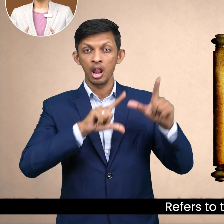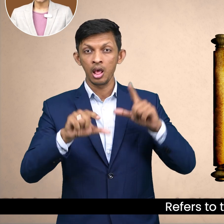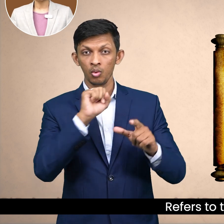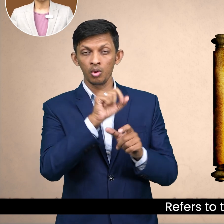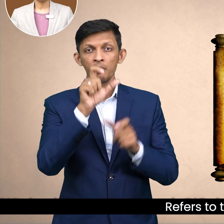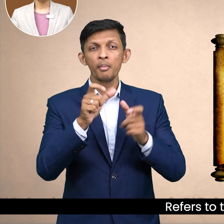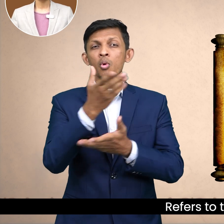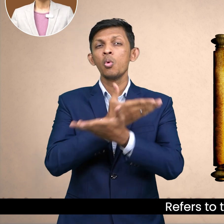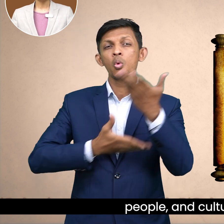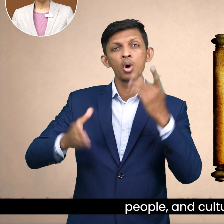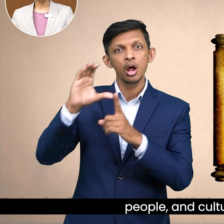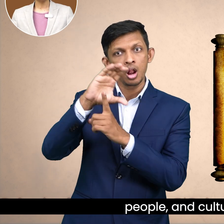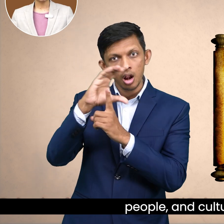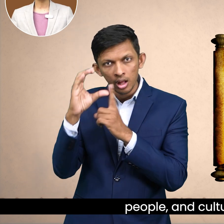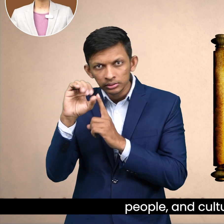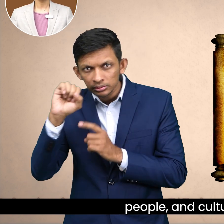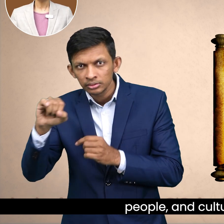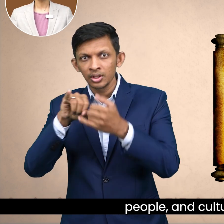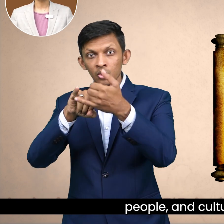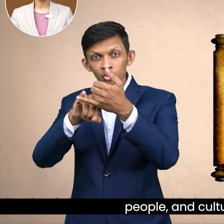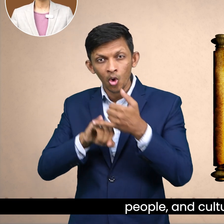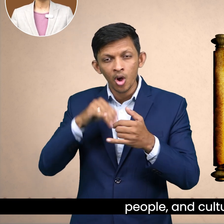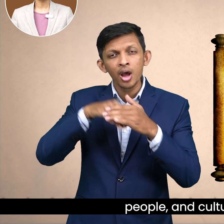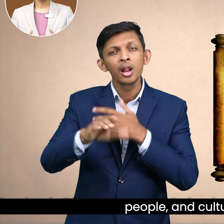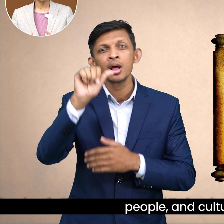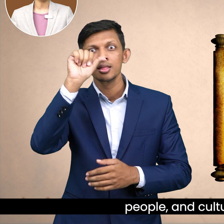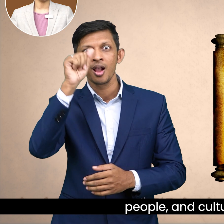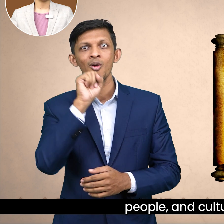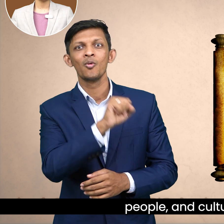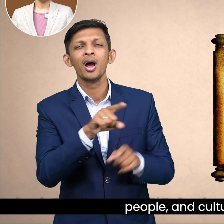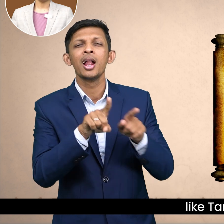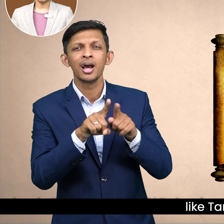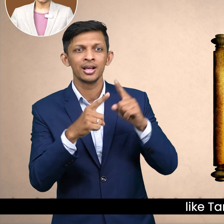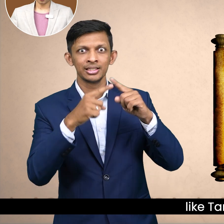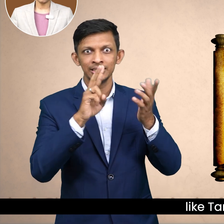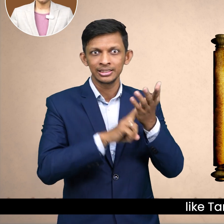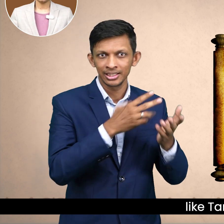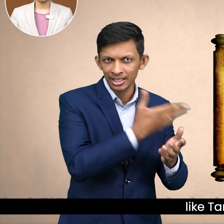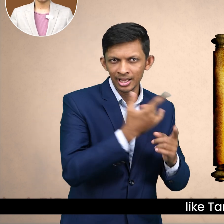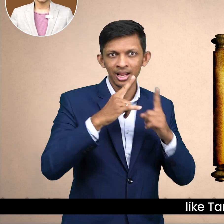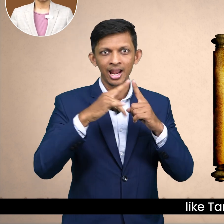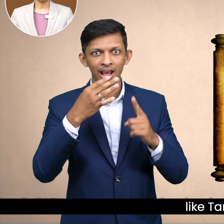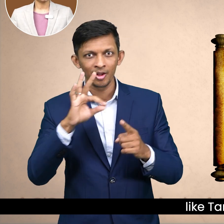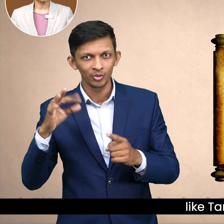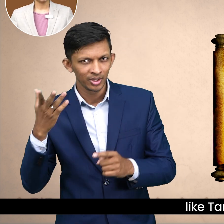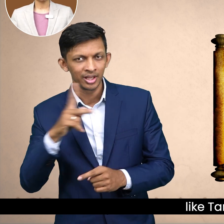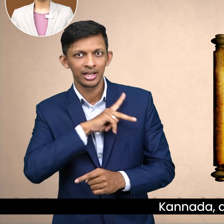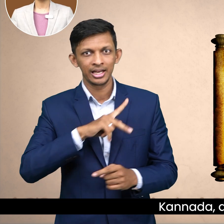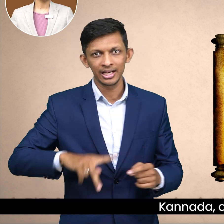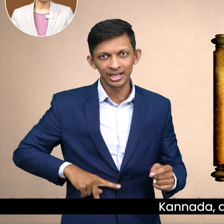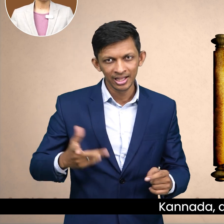refers to the languages, people and cultures of southern India like Tamil,